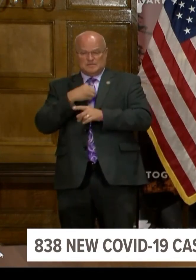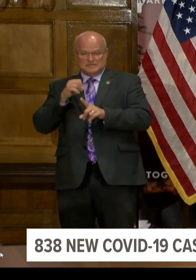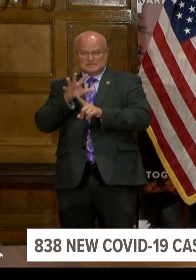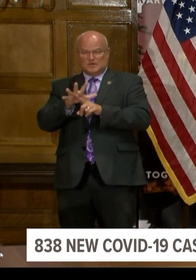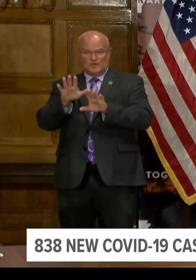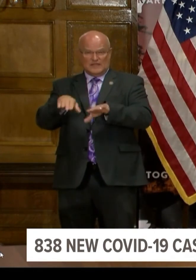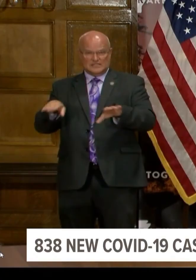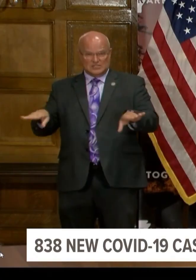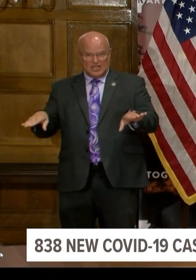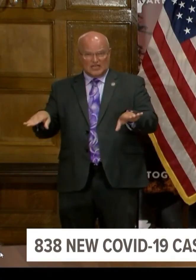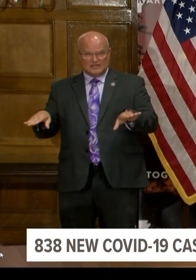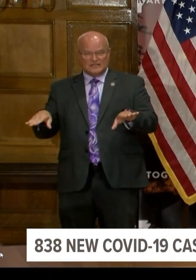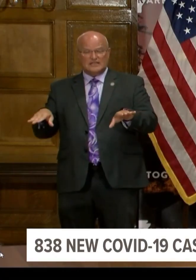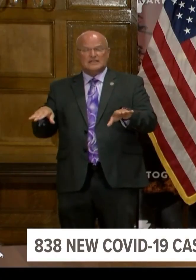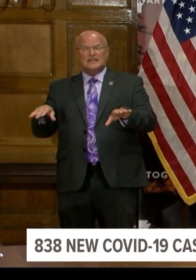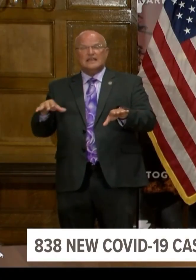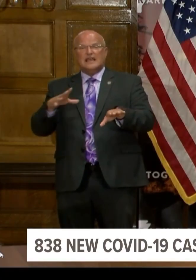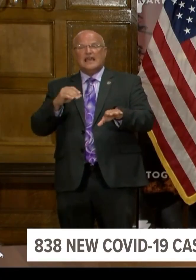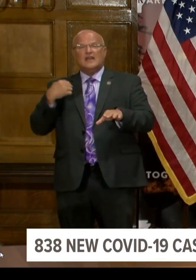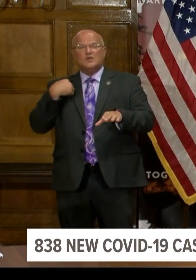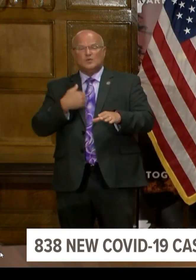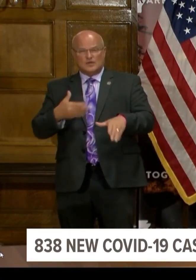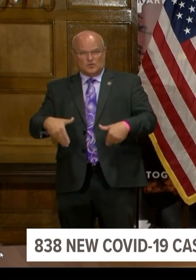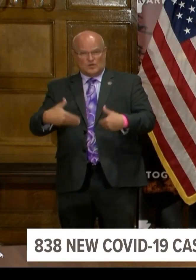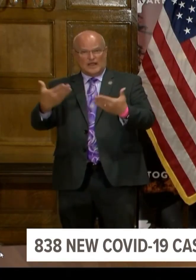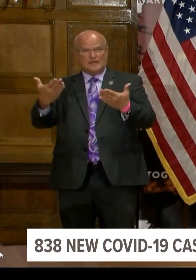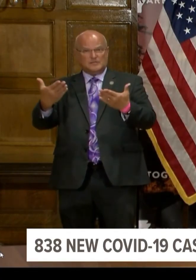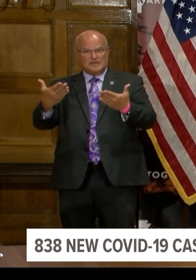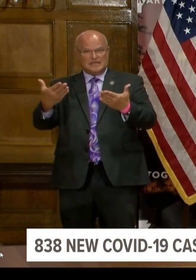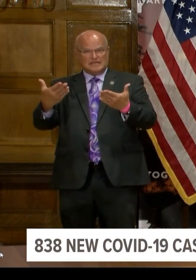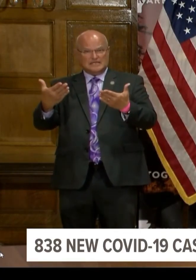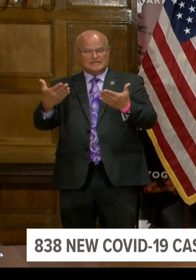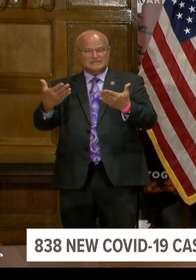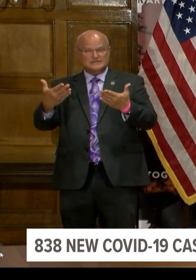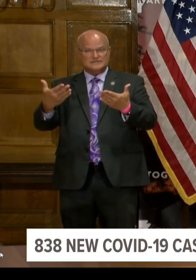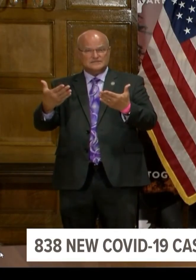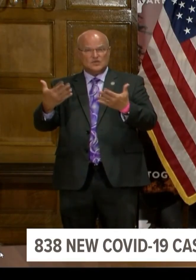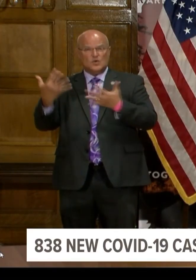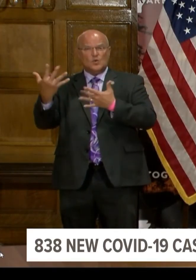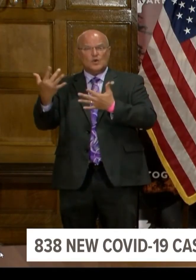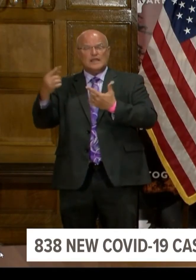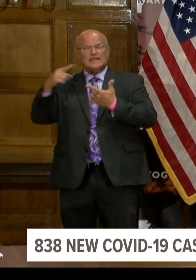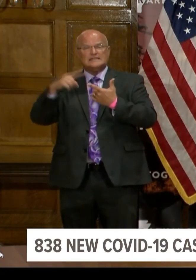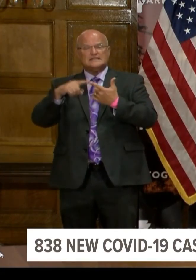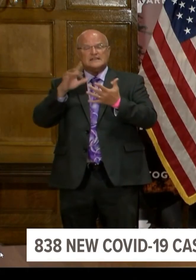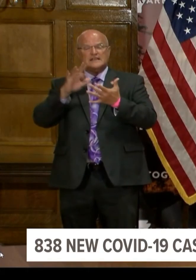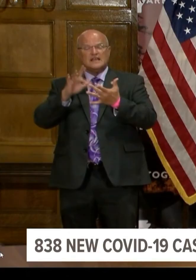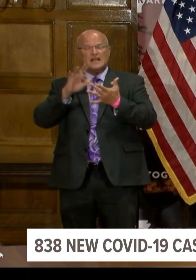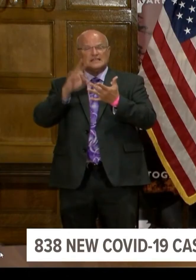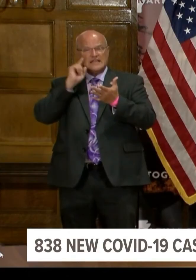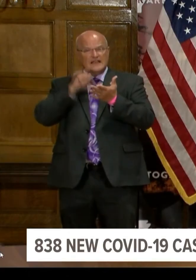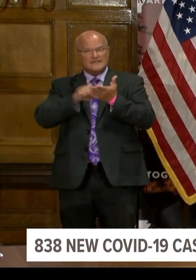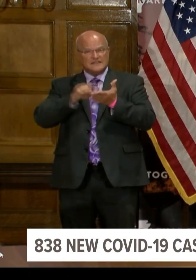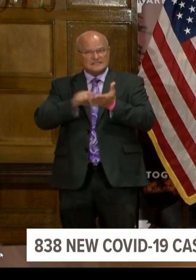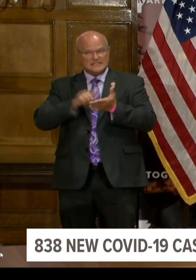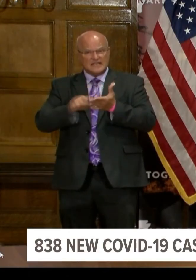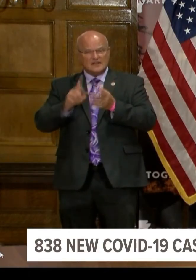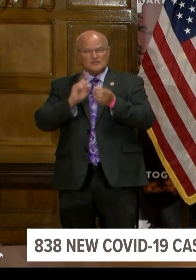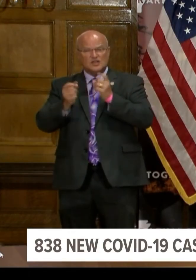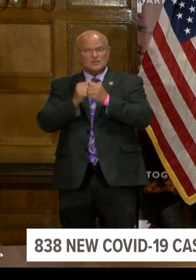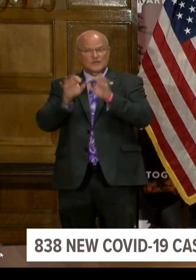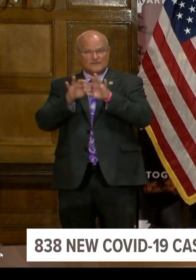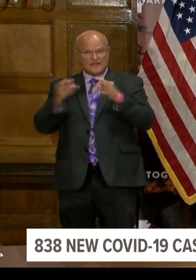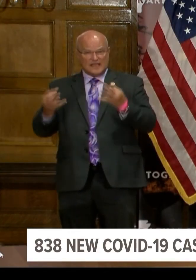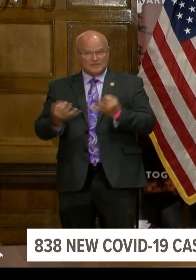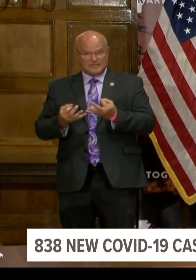child, that relative. We recommend waiting until the contact investigator talks to the